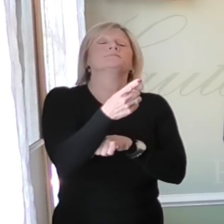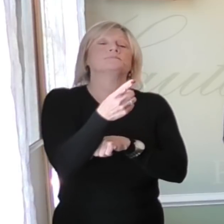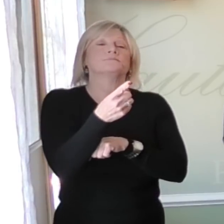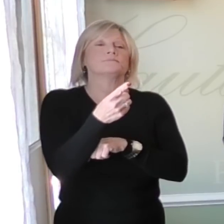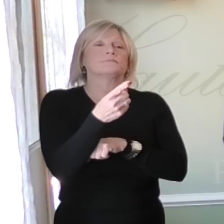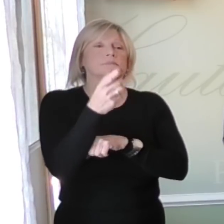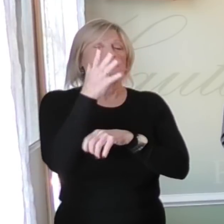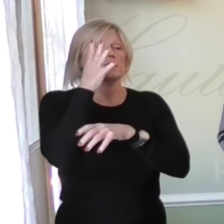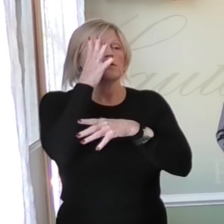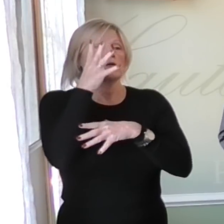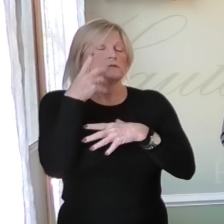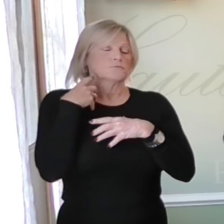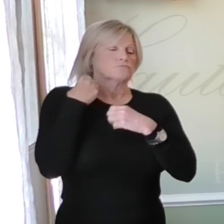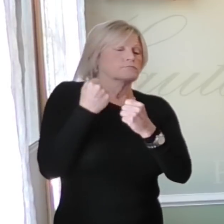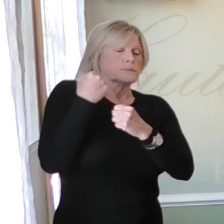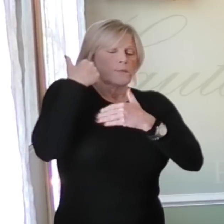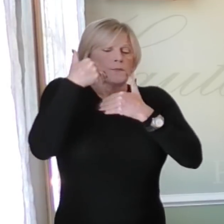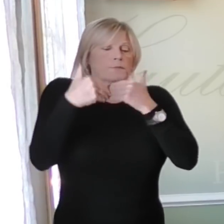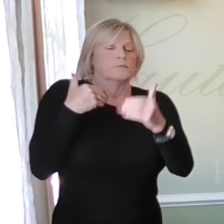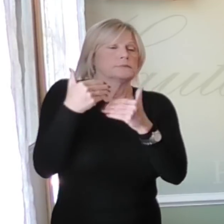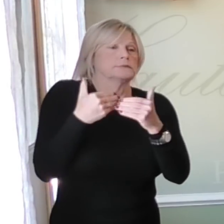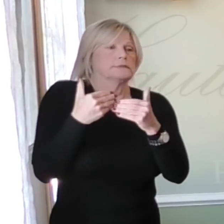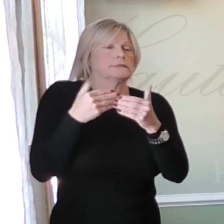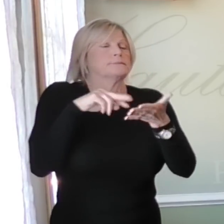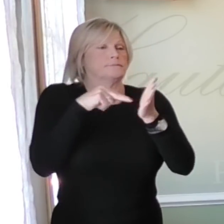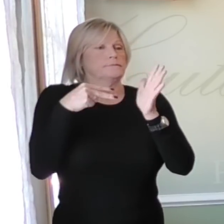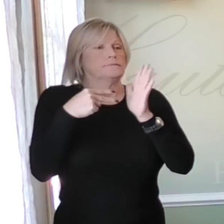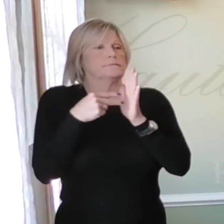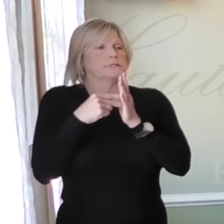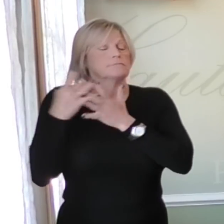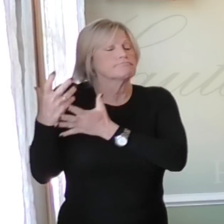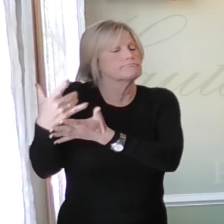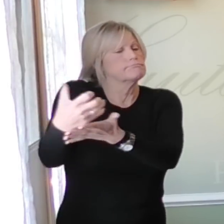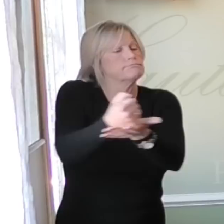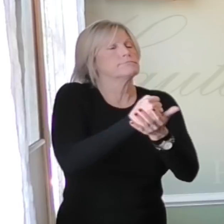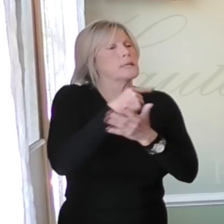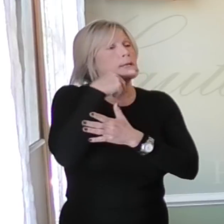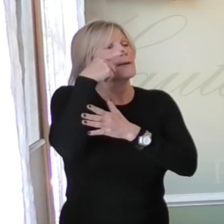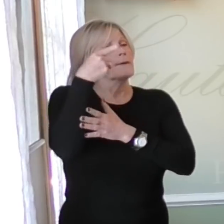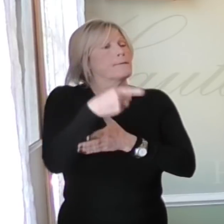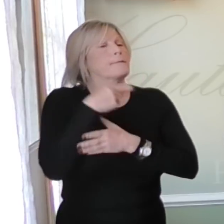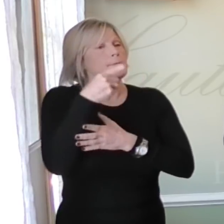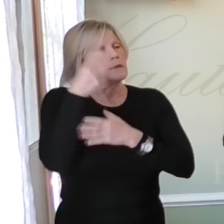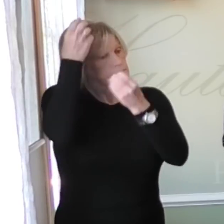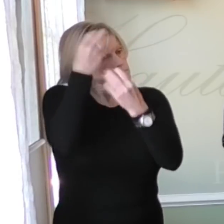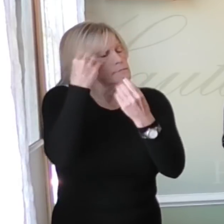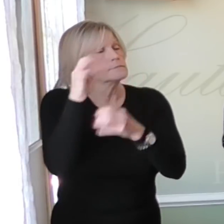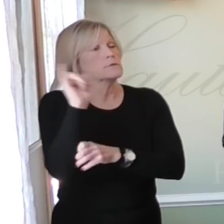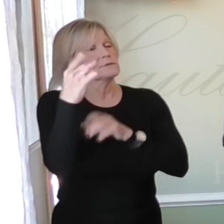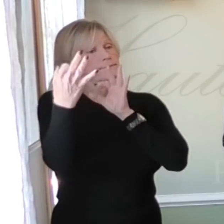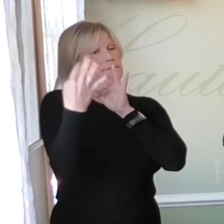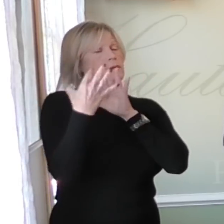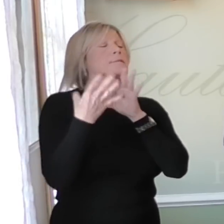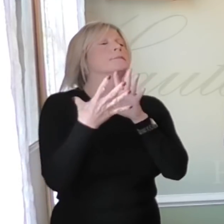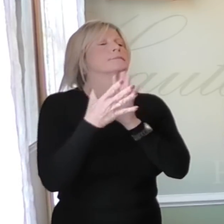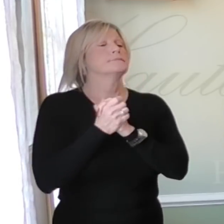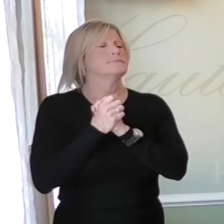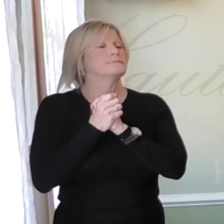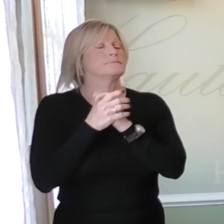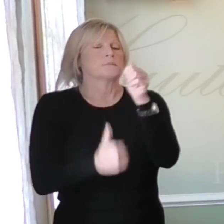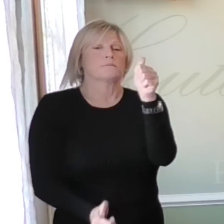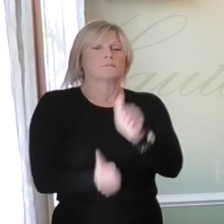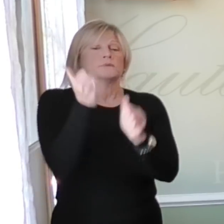and with a robust process meant to solicit public input and feedback. The